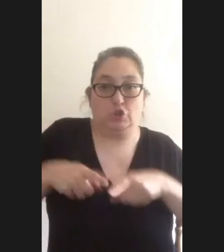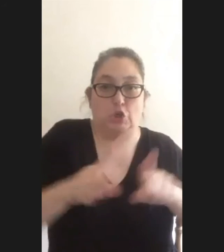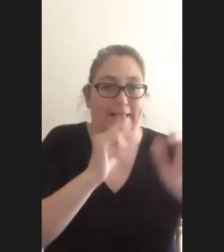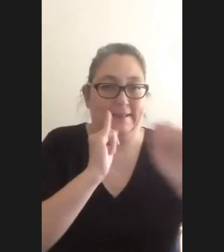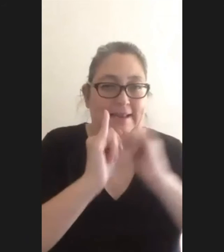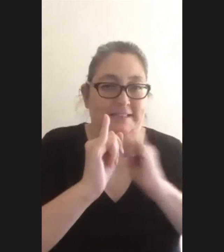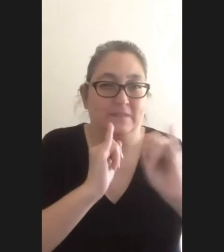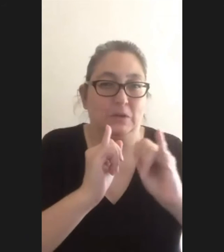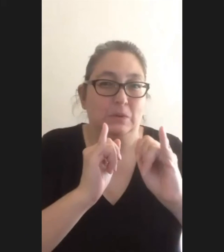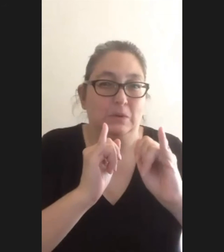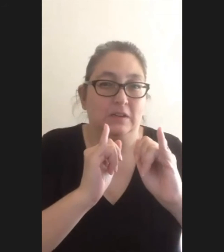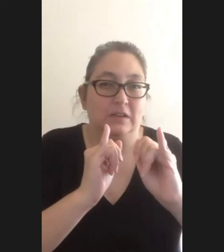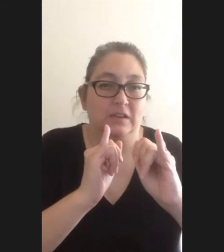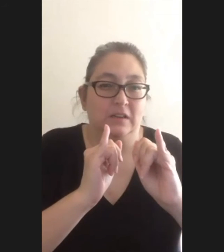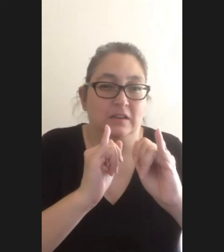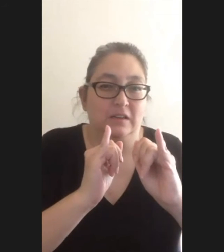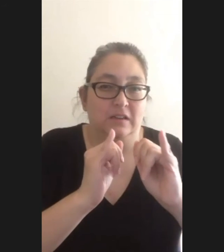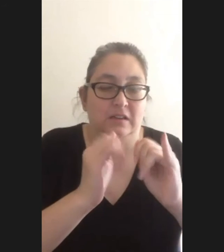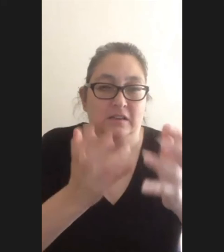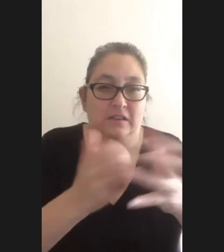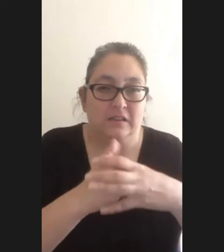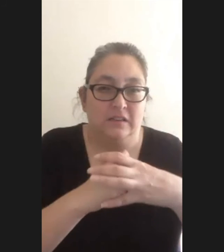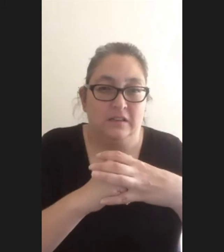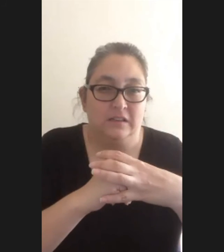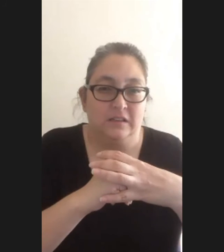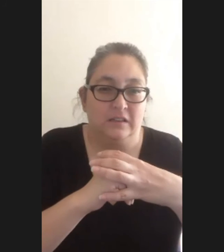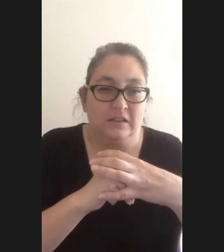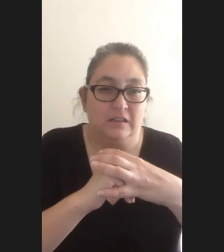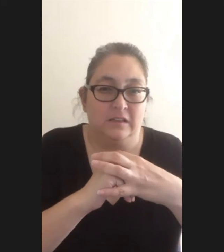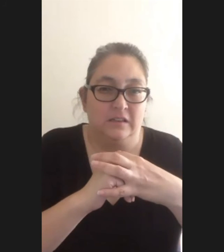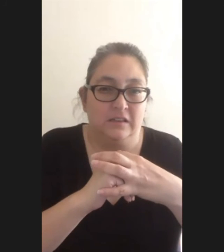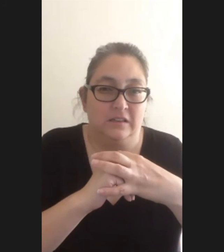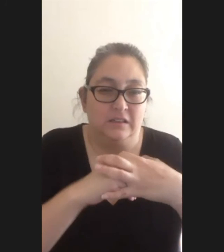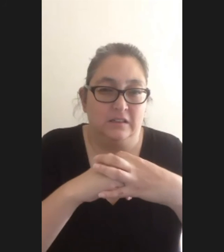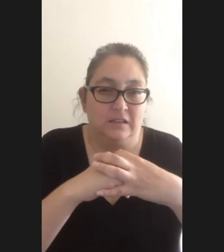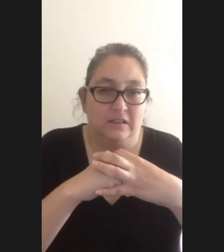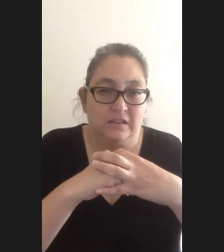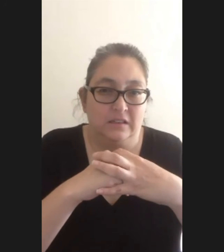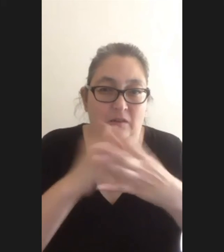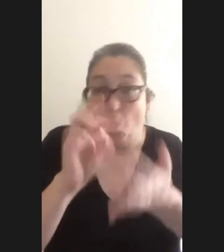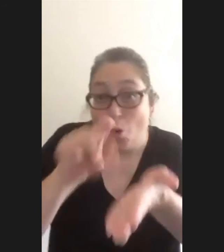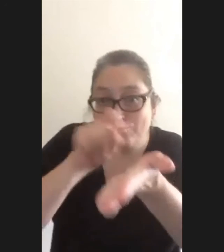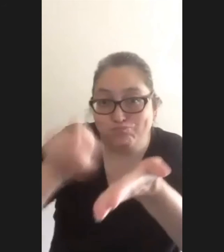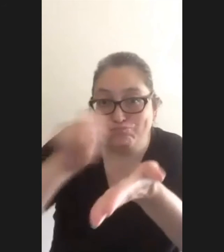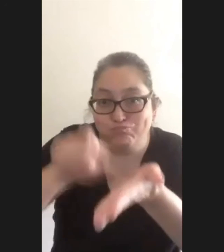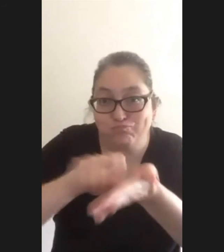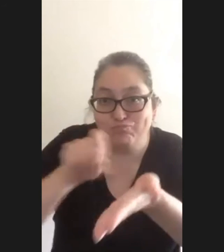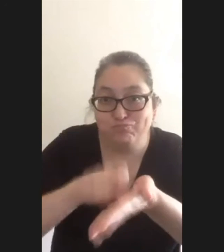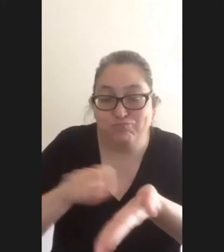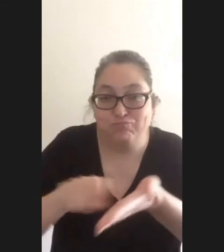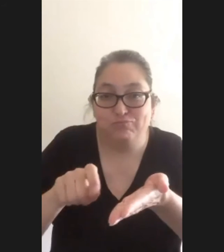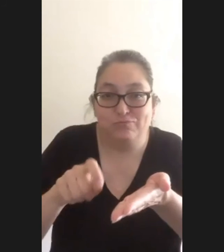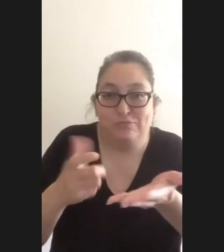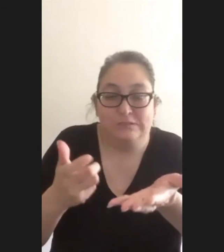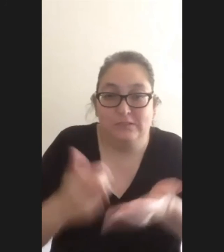match their what they end up saying in their interviews? In other words, in the live interaction, they may not match what